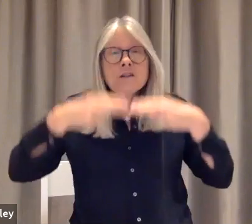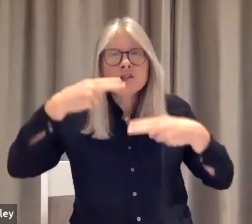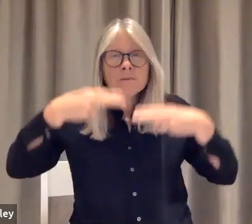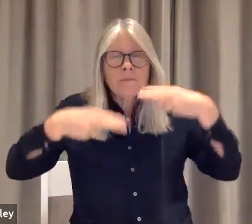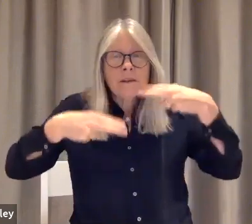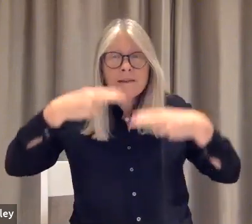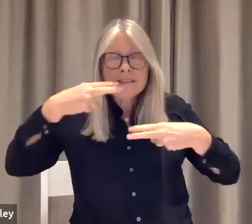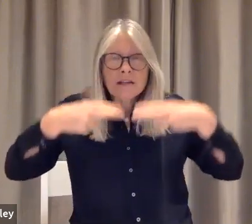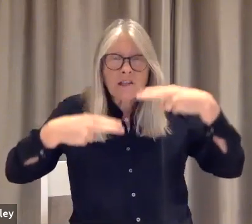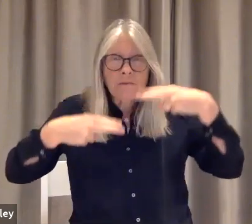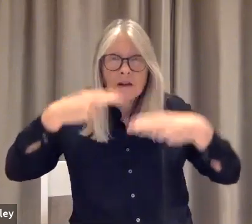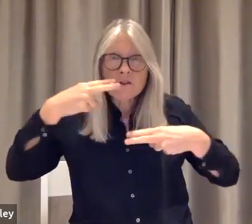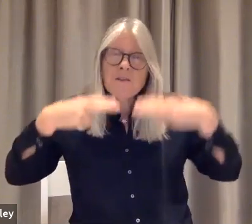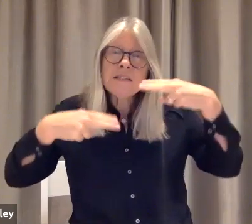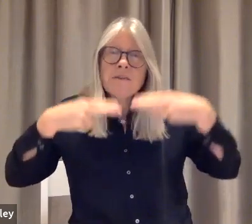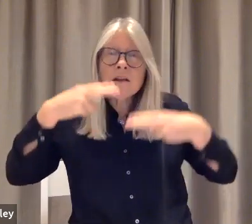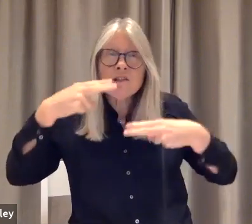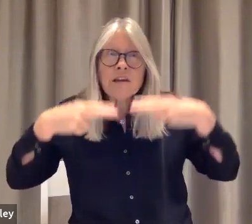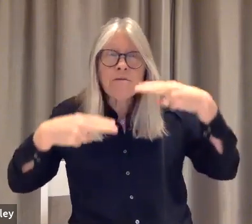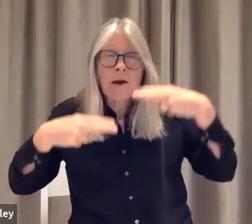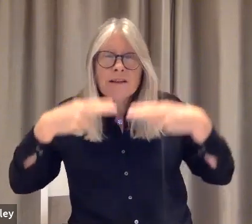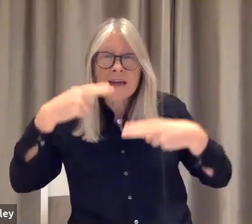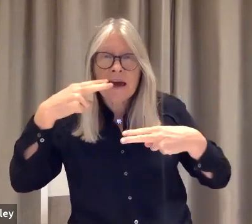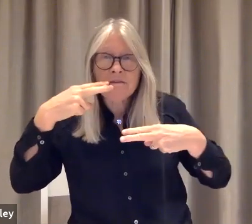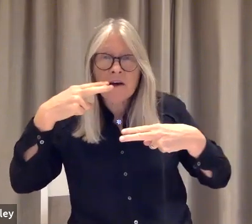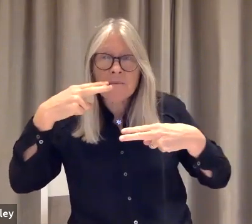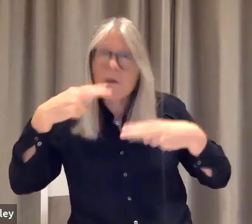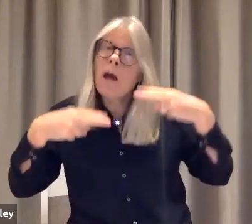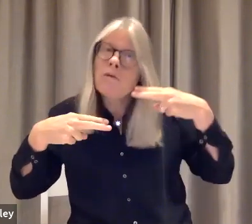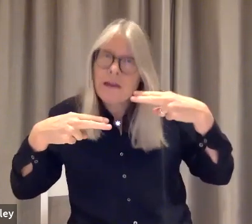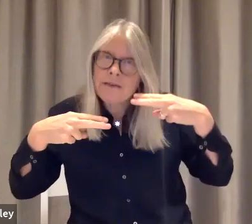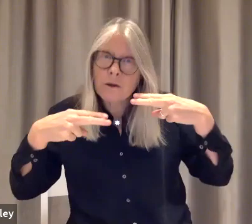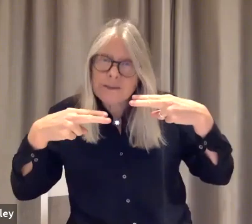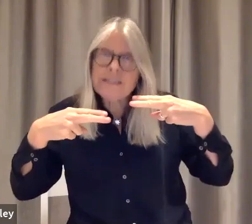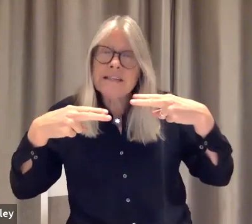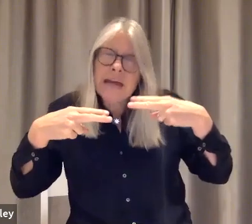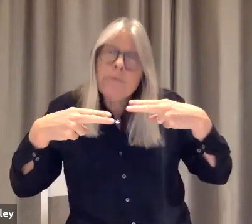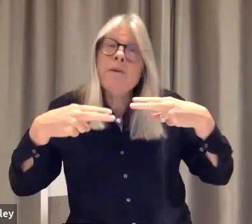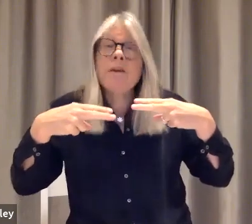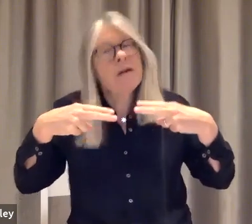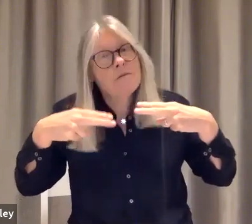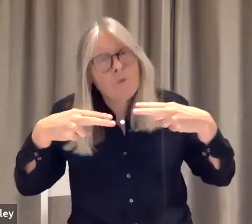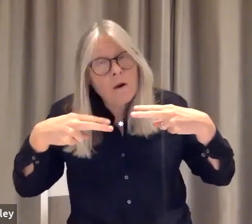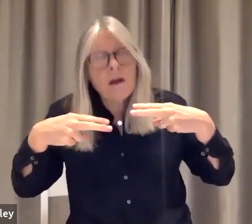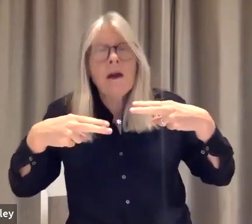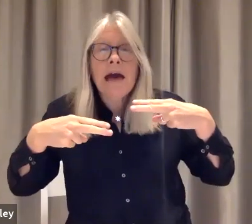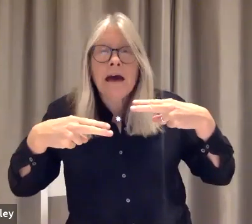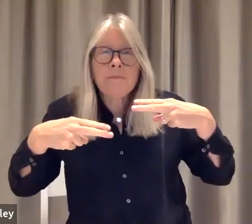Lunch. This handshake for lunch. So this is for lunch if we're going to have cutlery. So if we're sitting at the table with a knife and fork, if